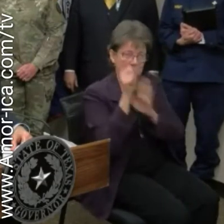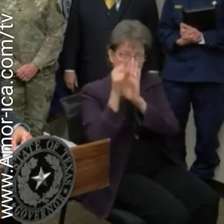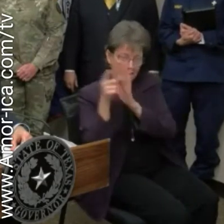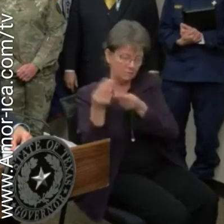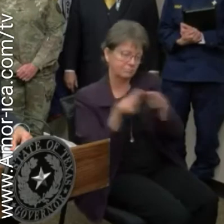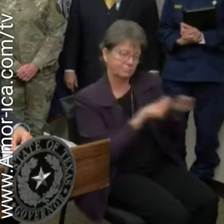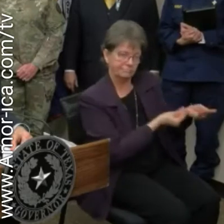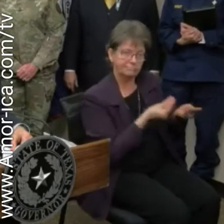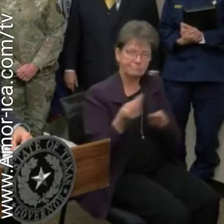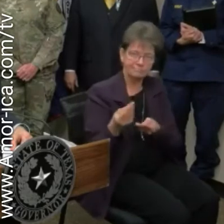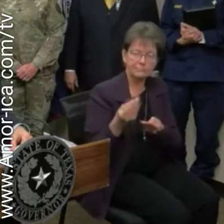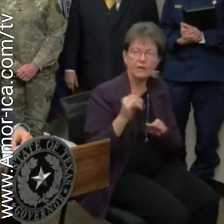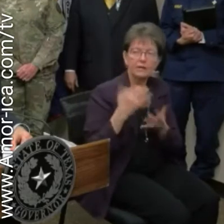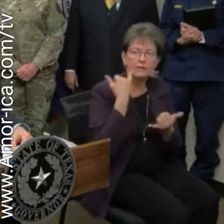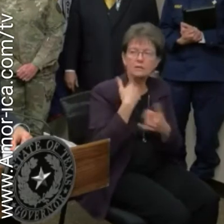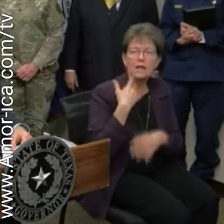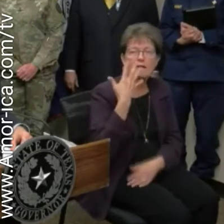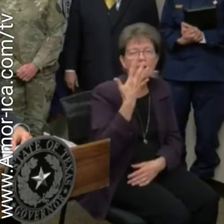calls have included